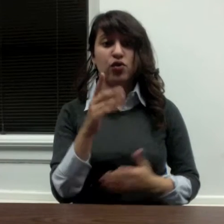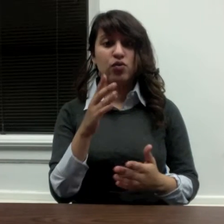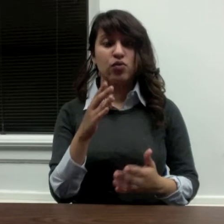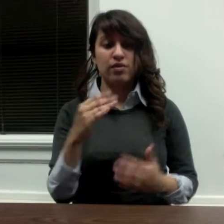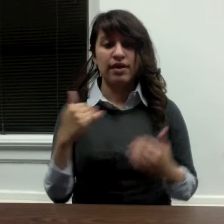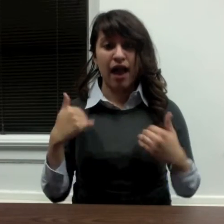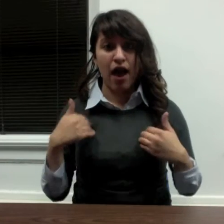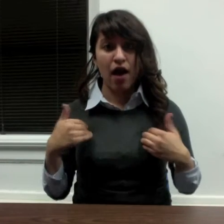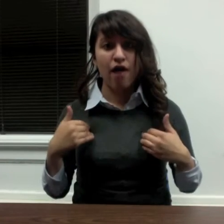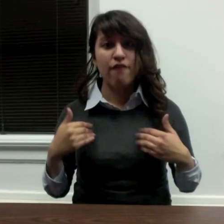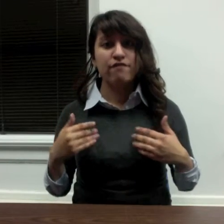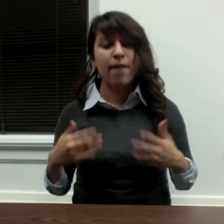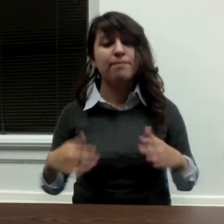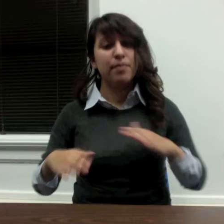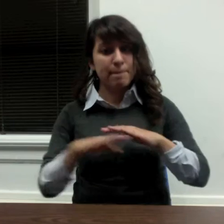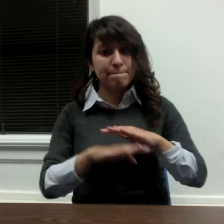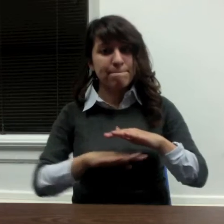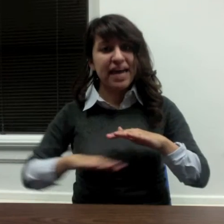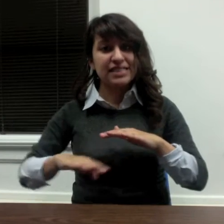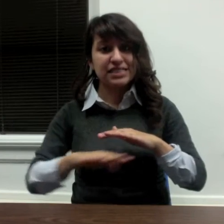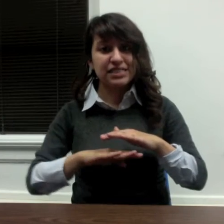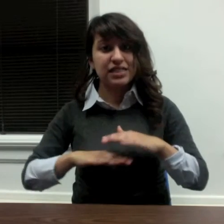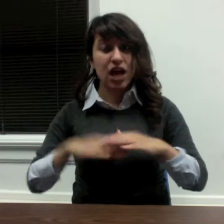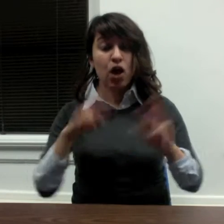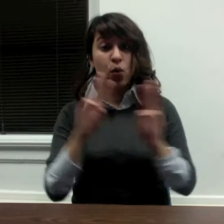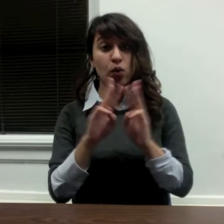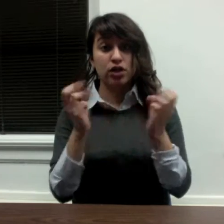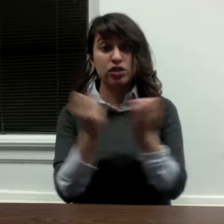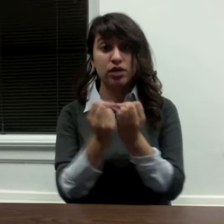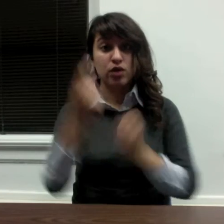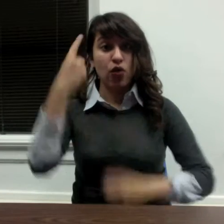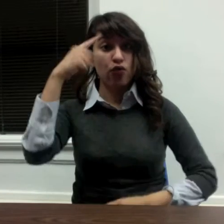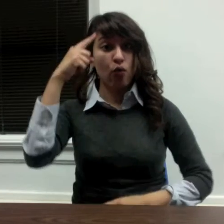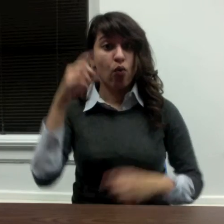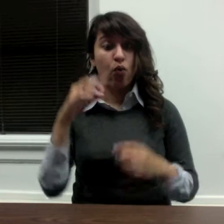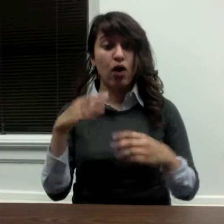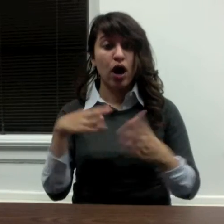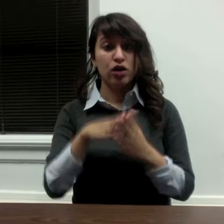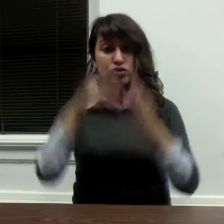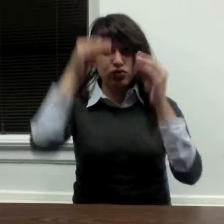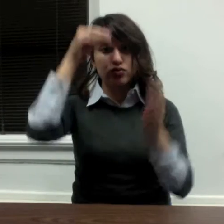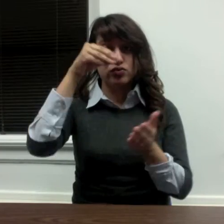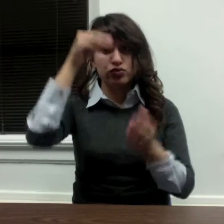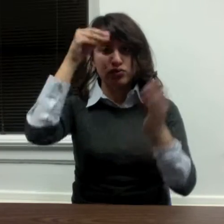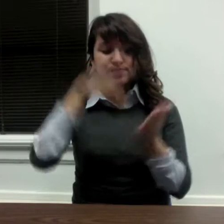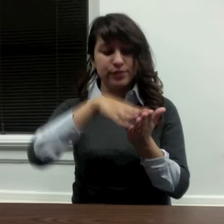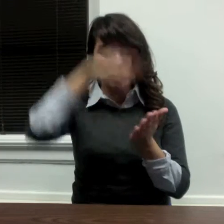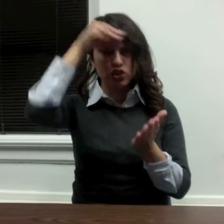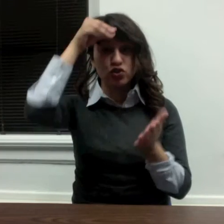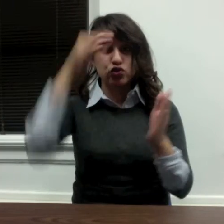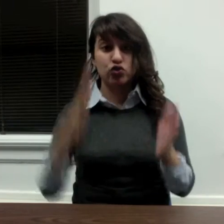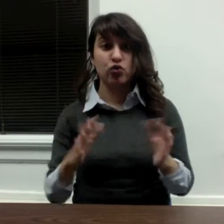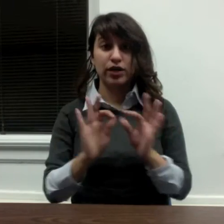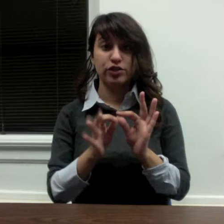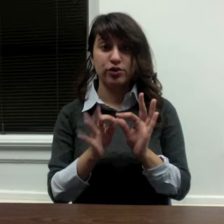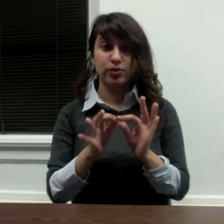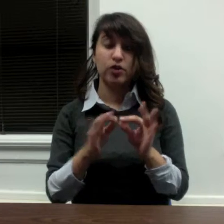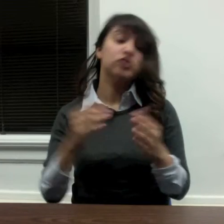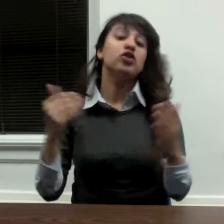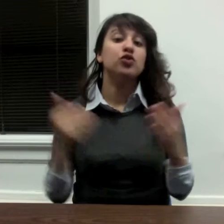basic workshops for student interpreters or new graduates,